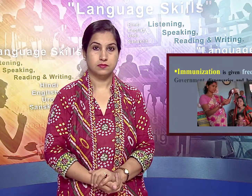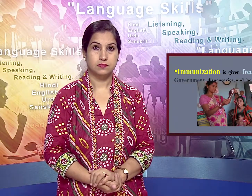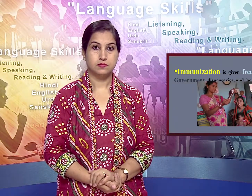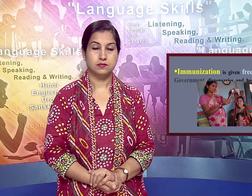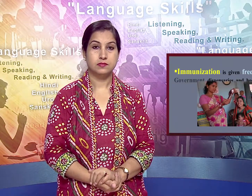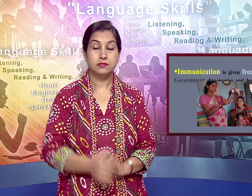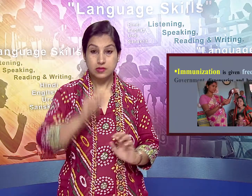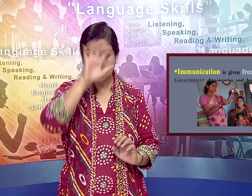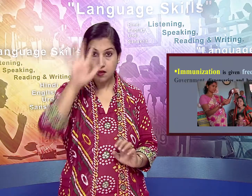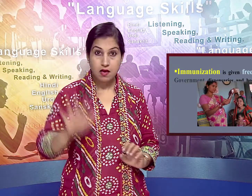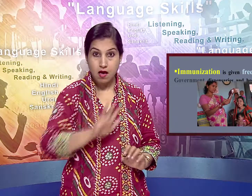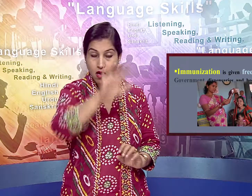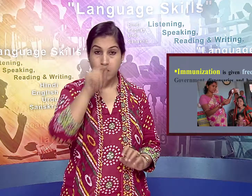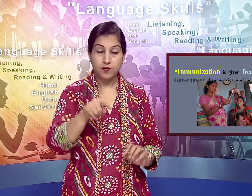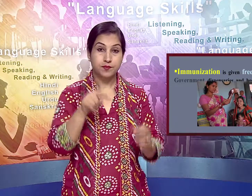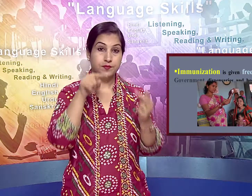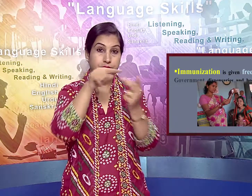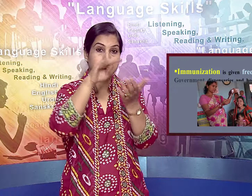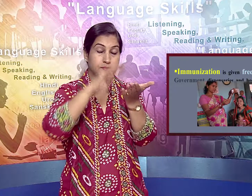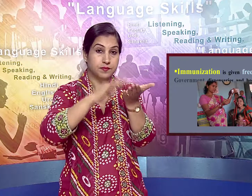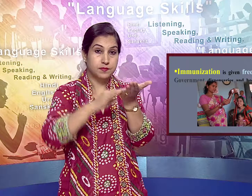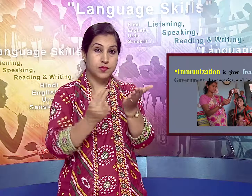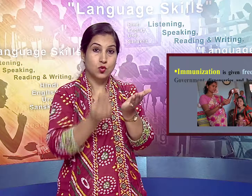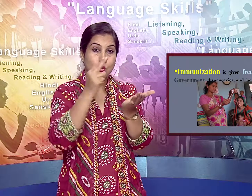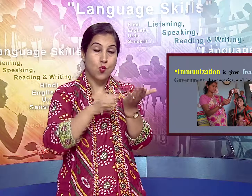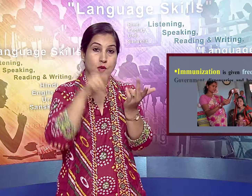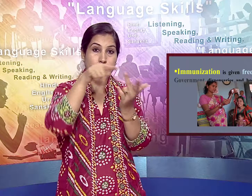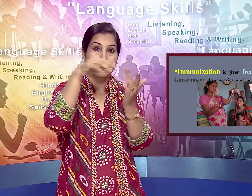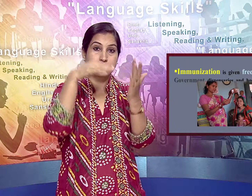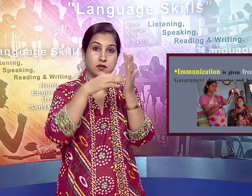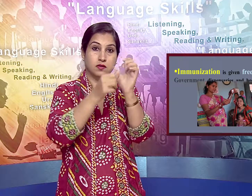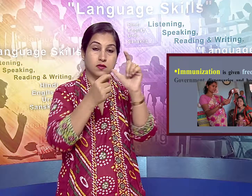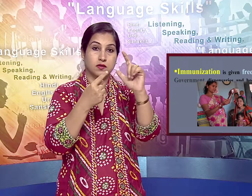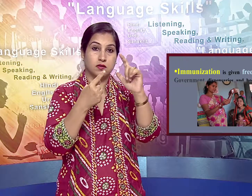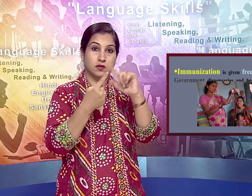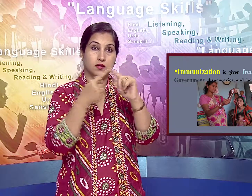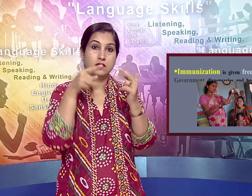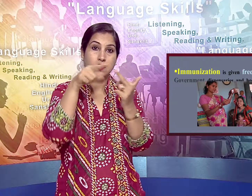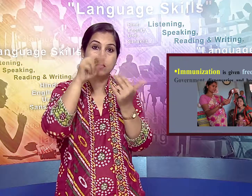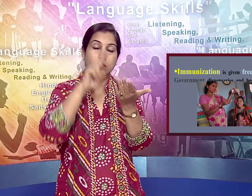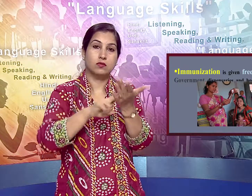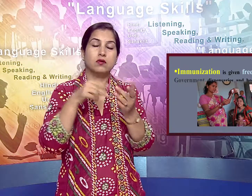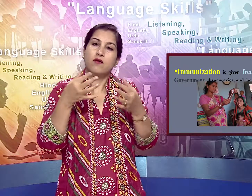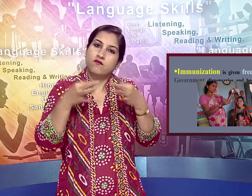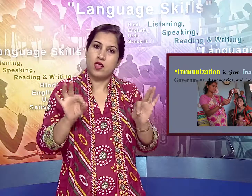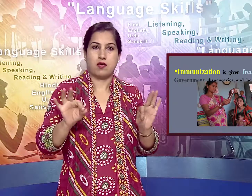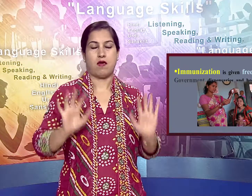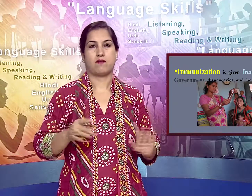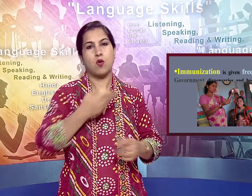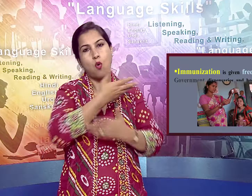Immunization in India is given free of cost at all government